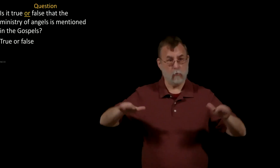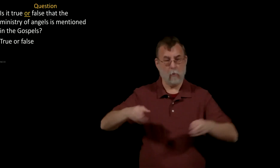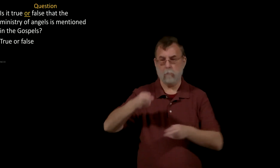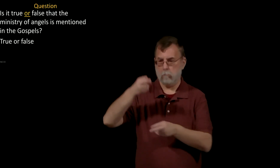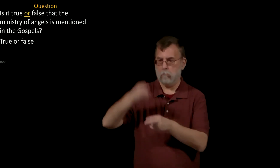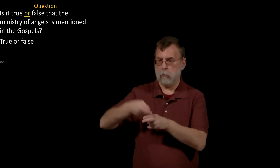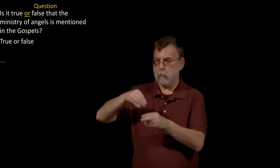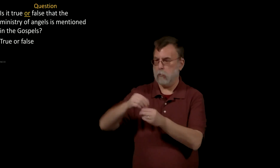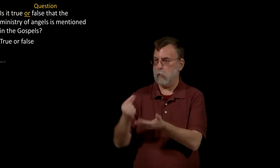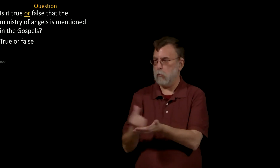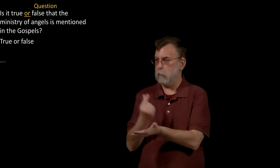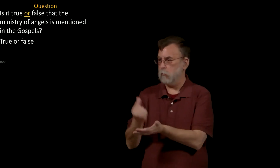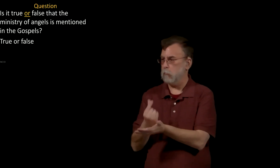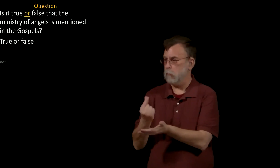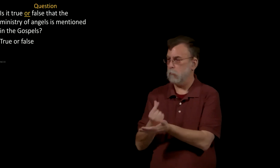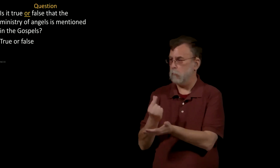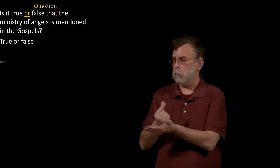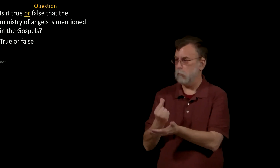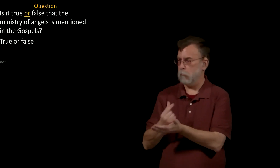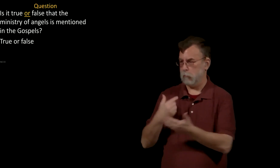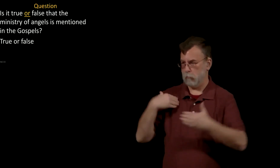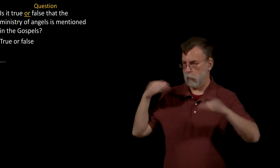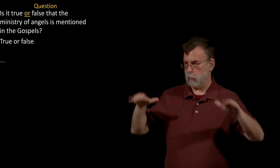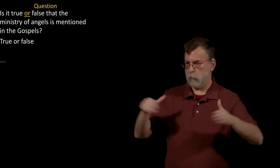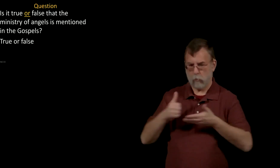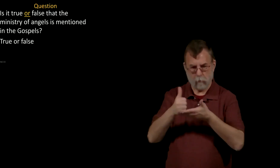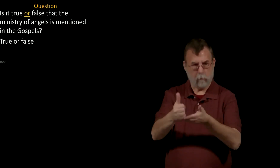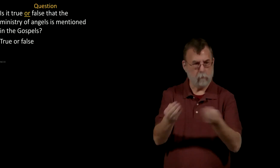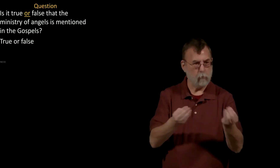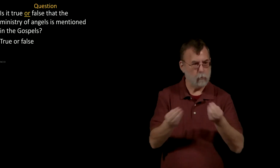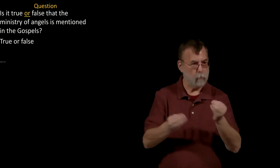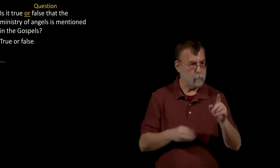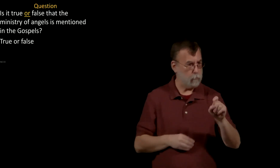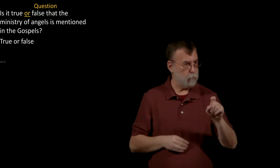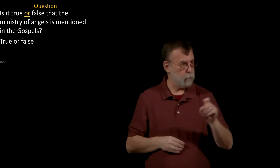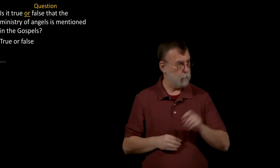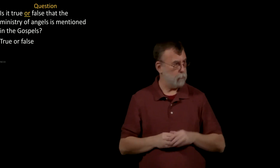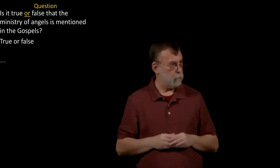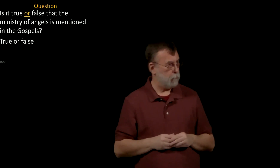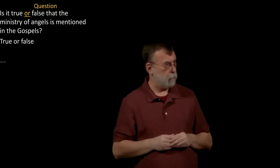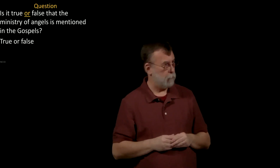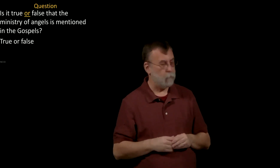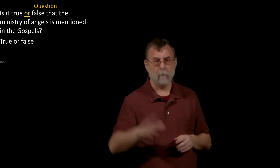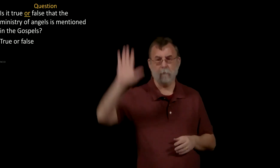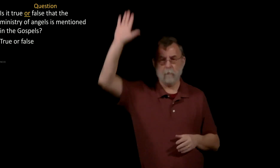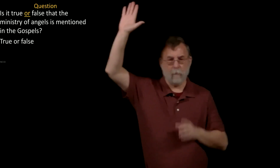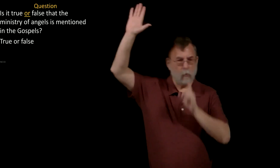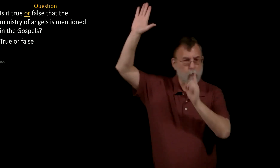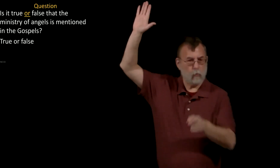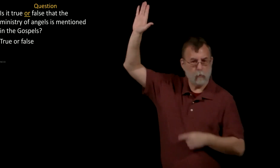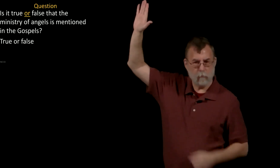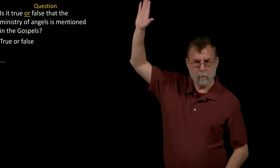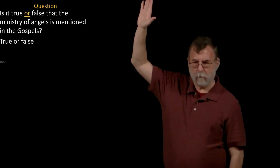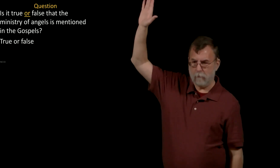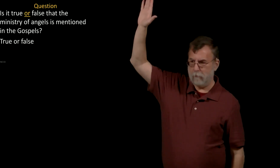ministry of angels is mentioned in the Gospels? Is that ministry true? How many say true?